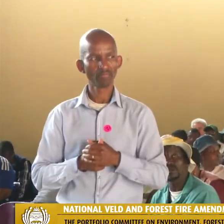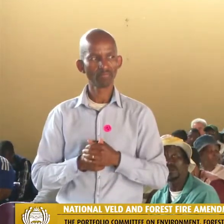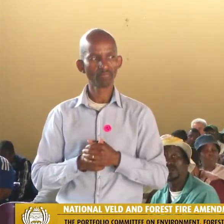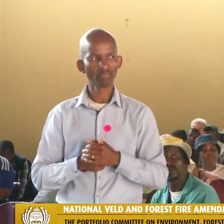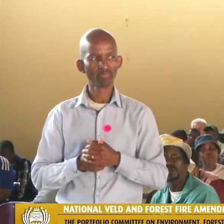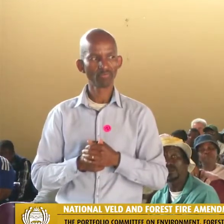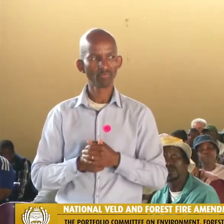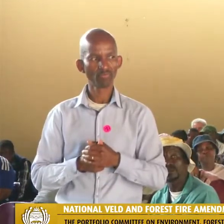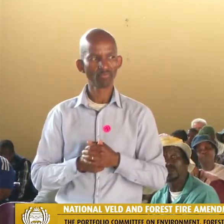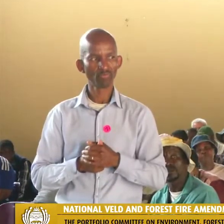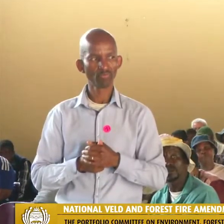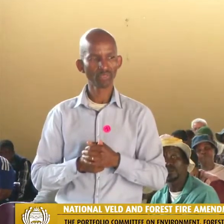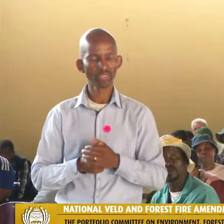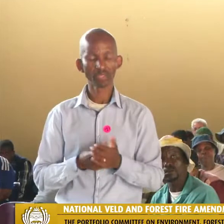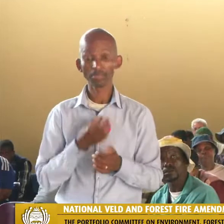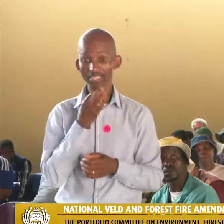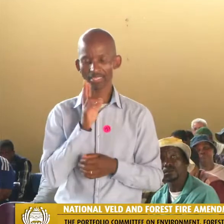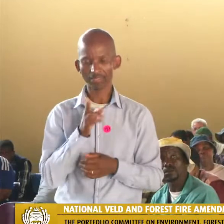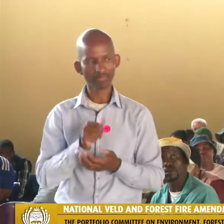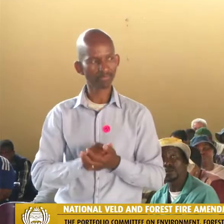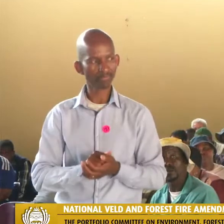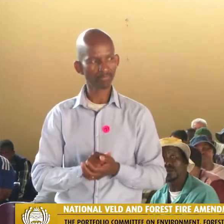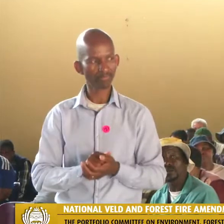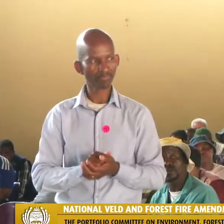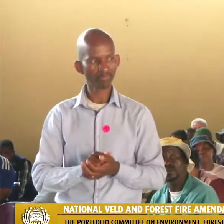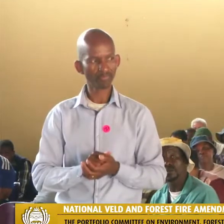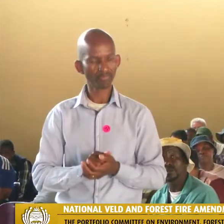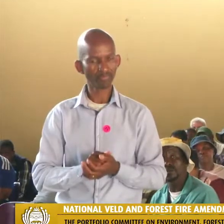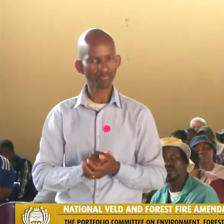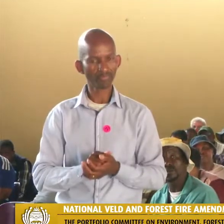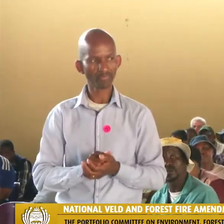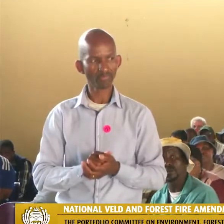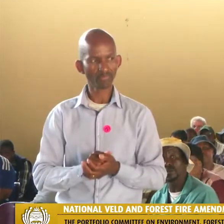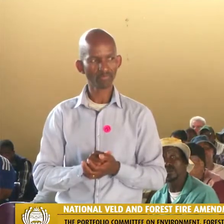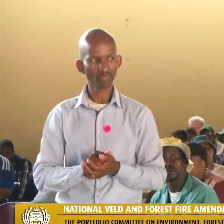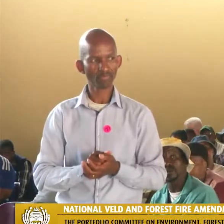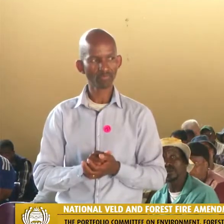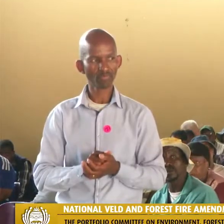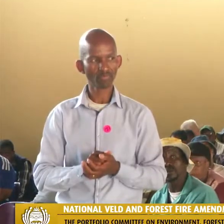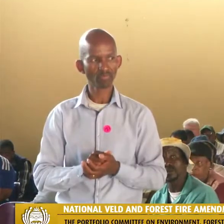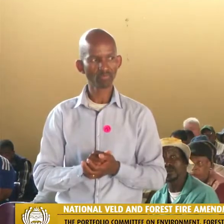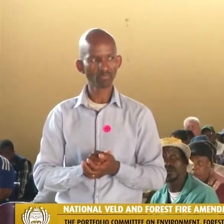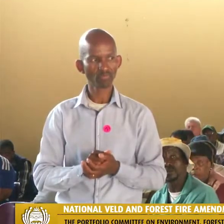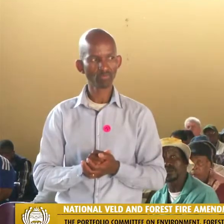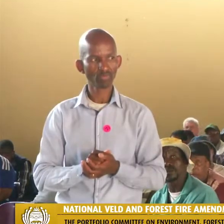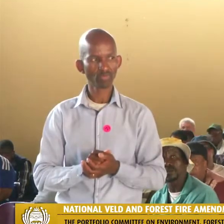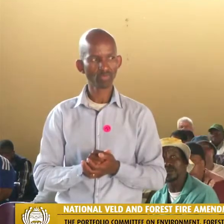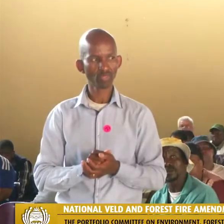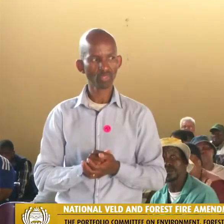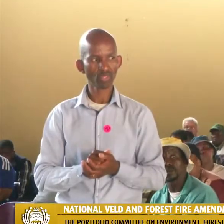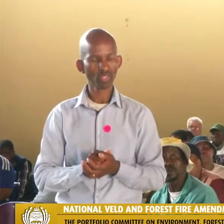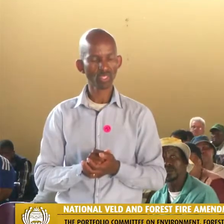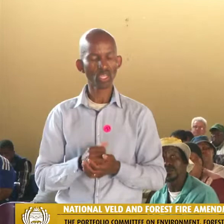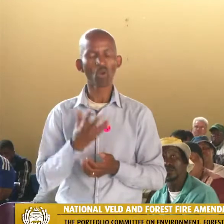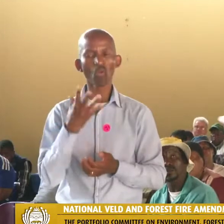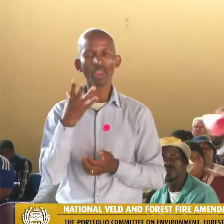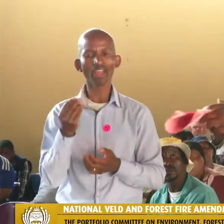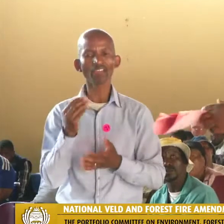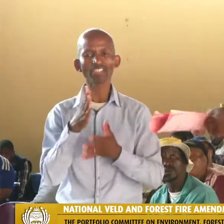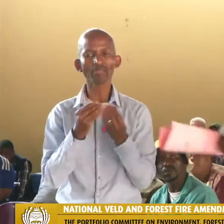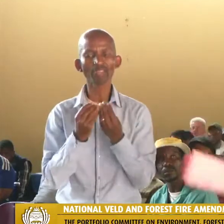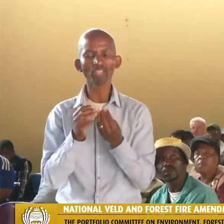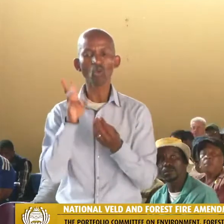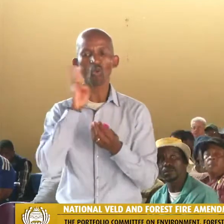Mandidlule kulo mba. Ndisithi sikwaseLepas Flange sinomlambo onengcongolo ohamba